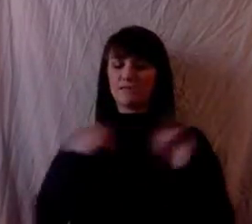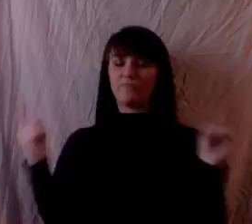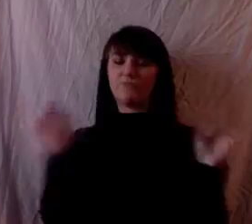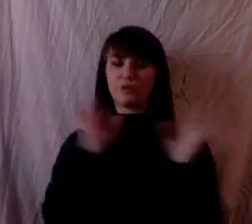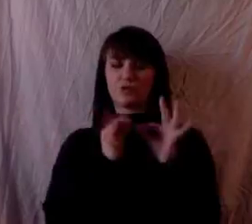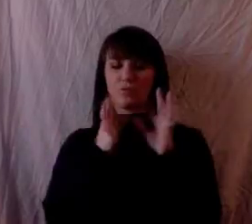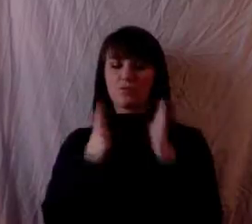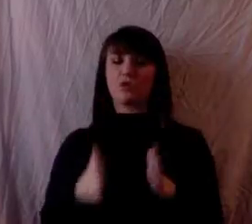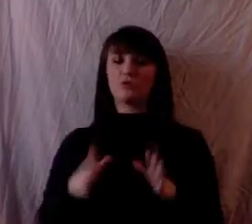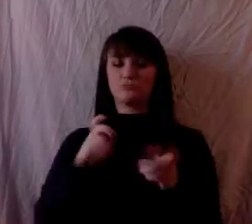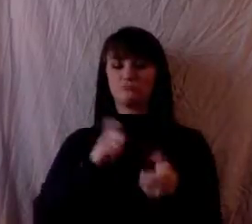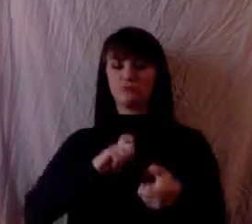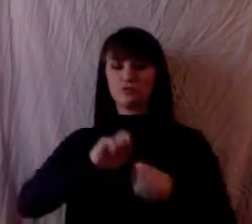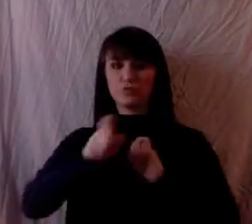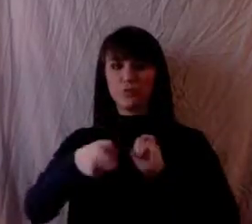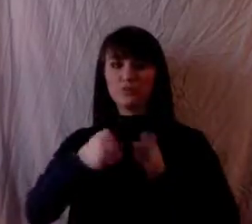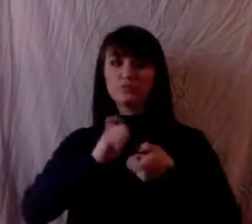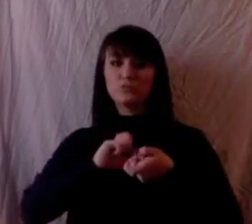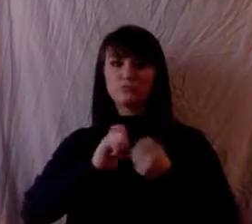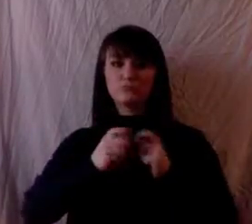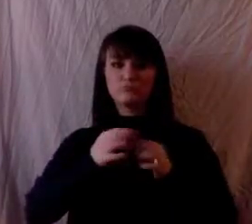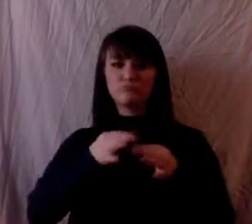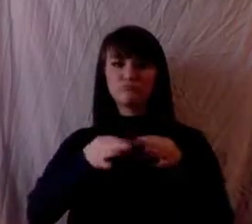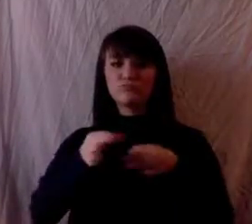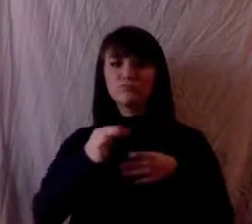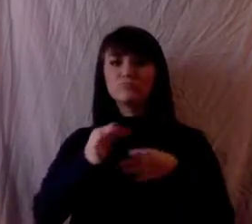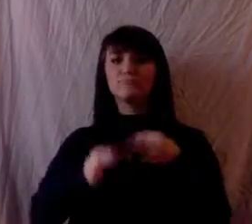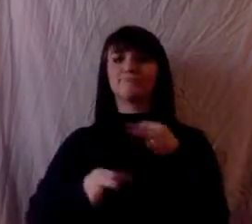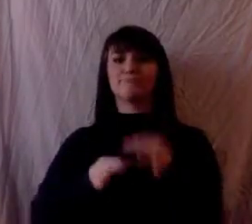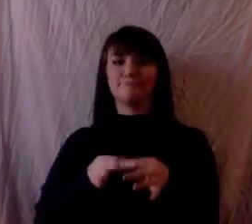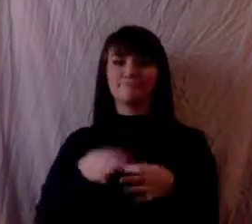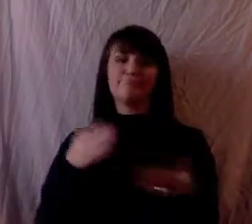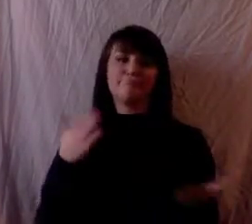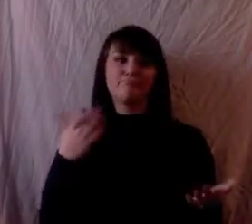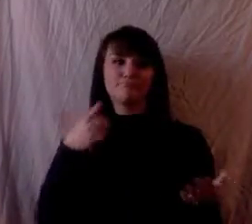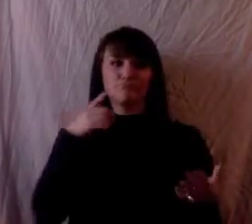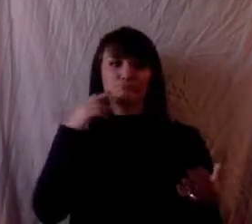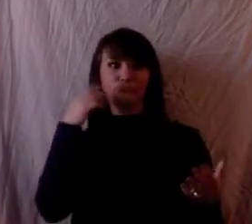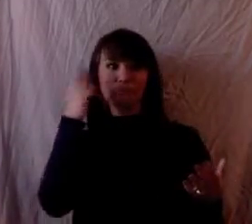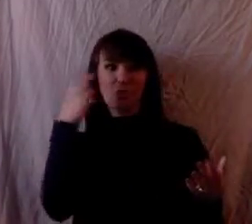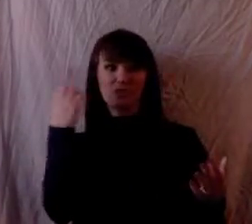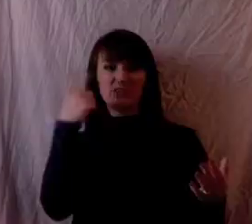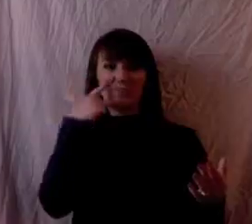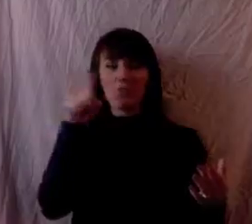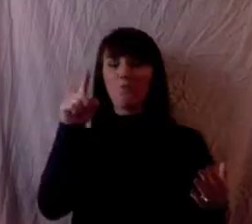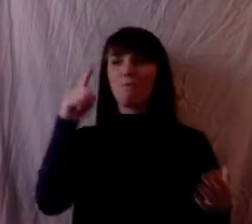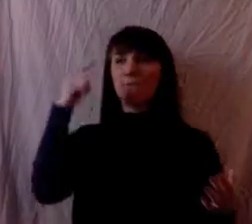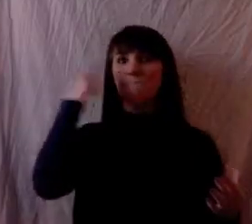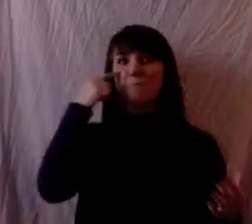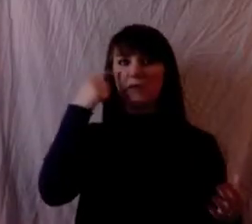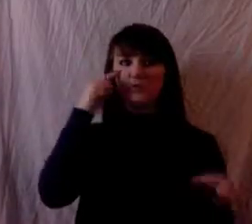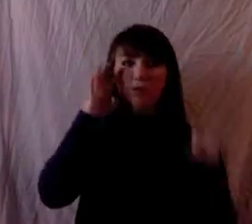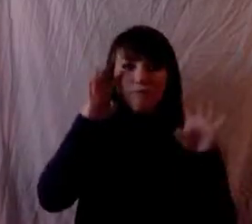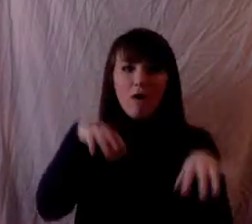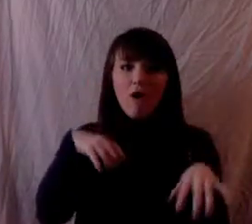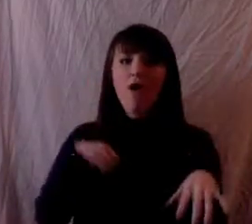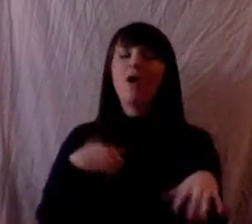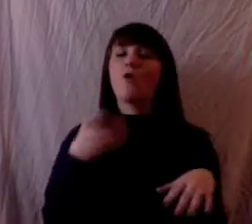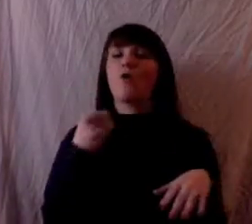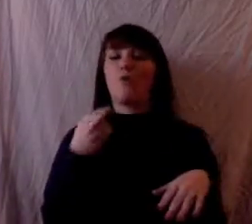overuse of the hands and arms, as well as just to prevent mental fatigue. As some of you may well imagine, interpreting is not